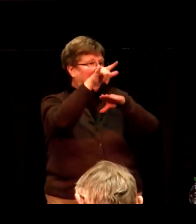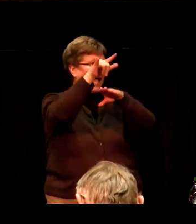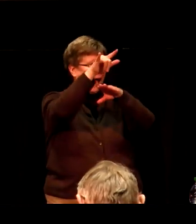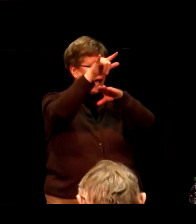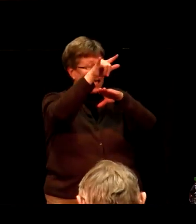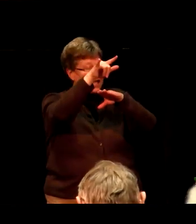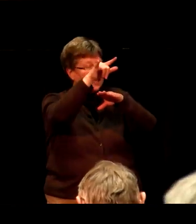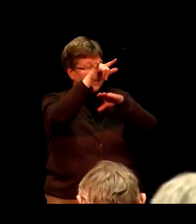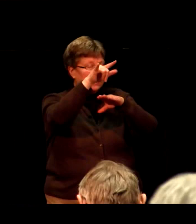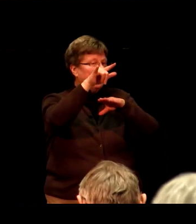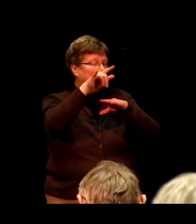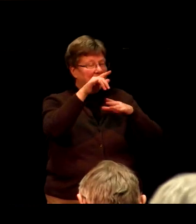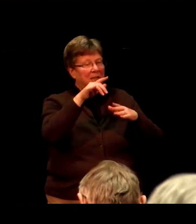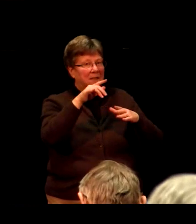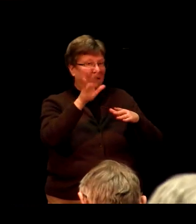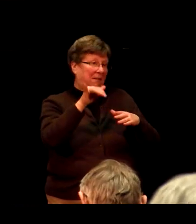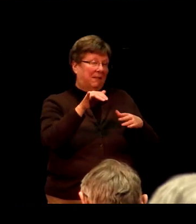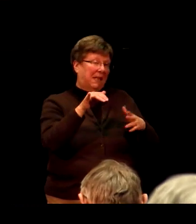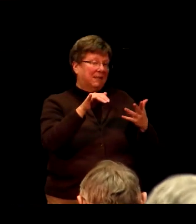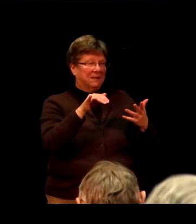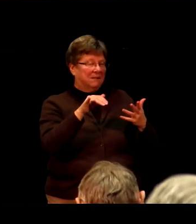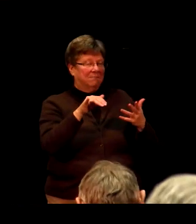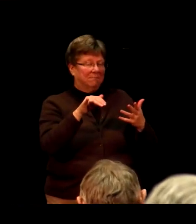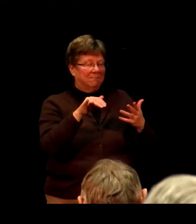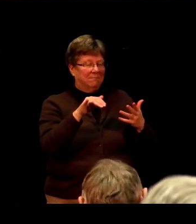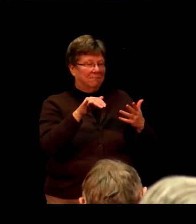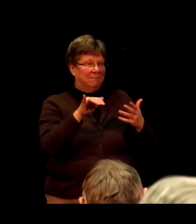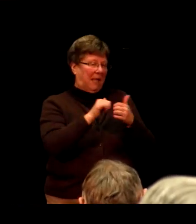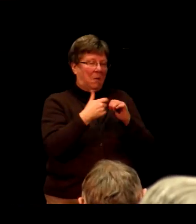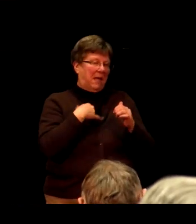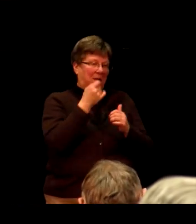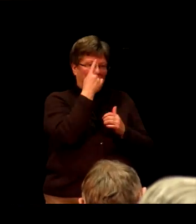my main understanding